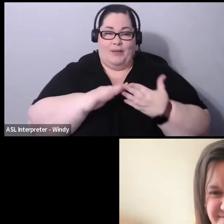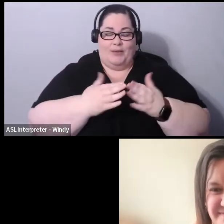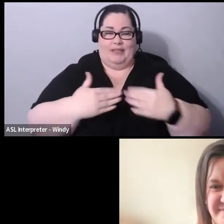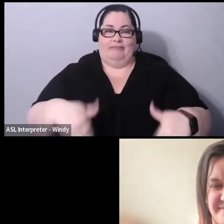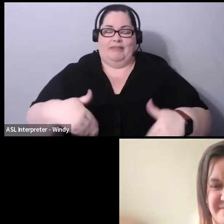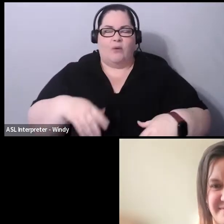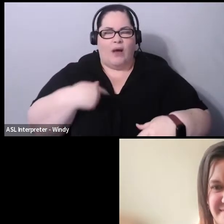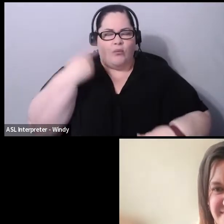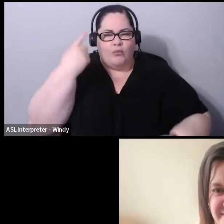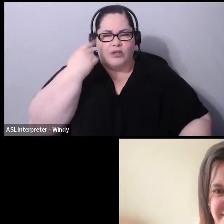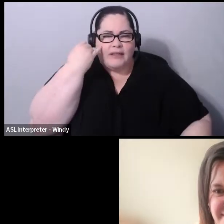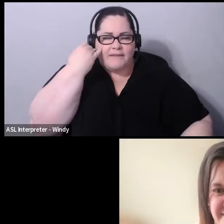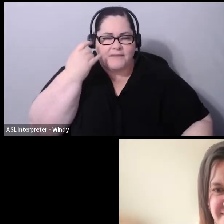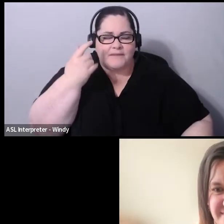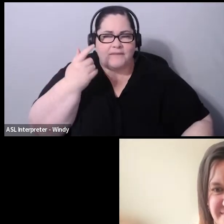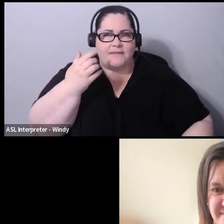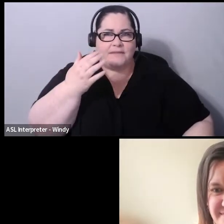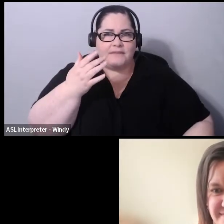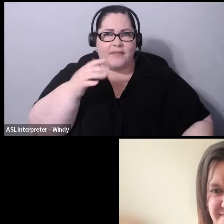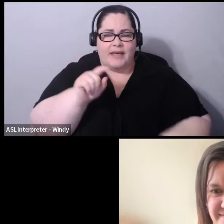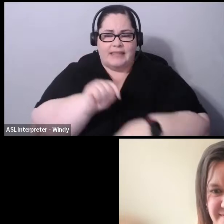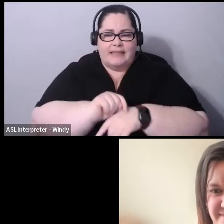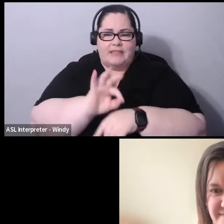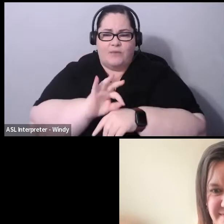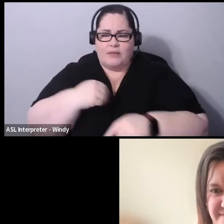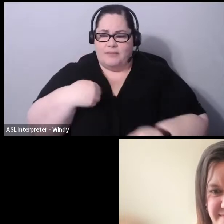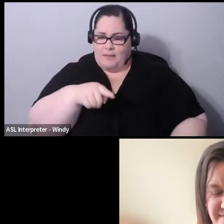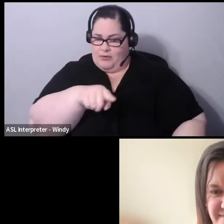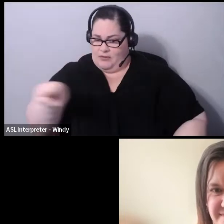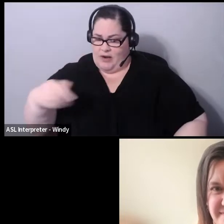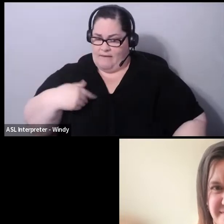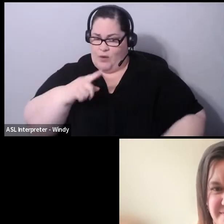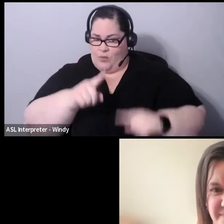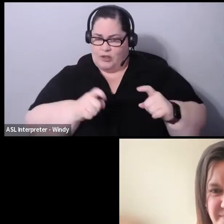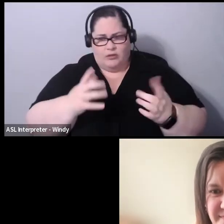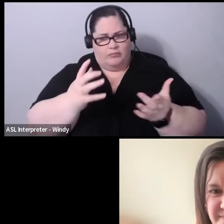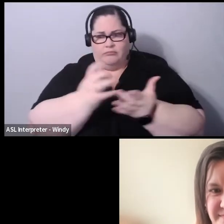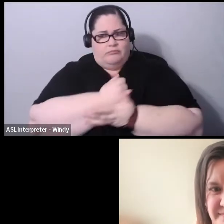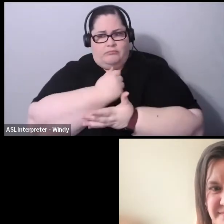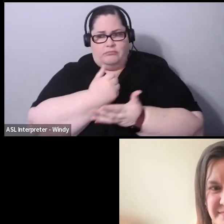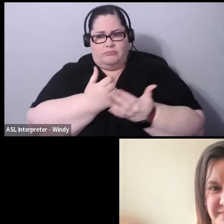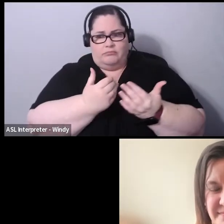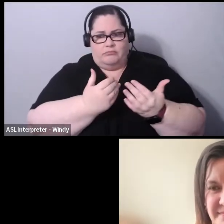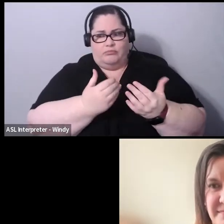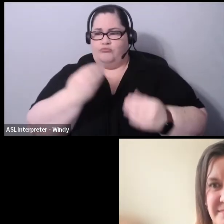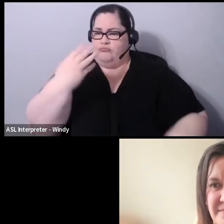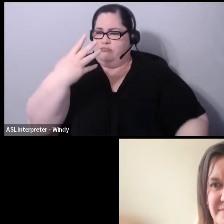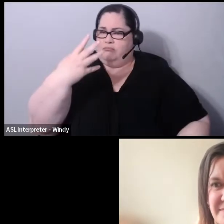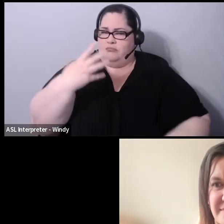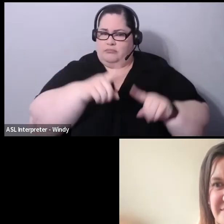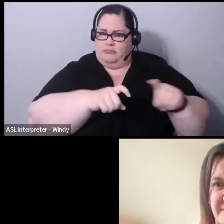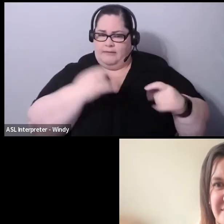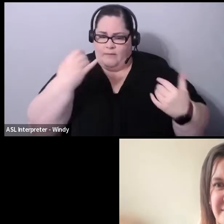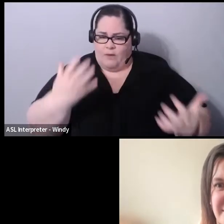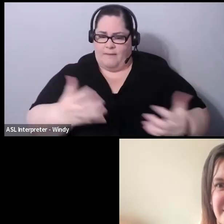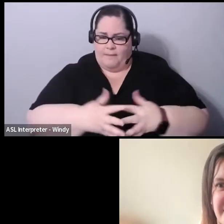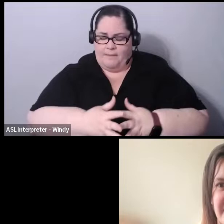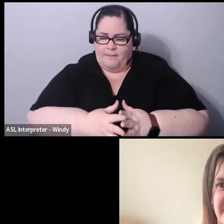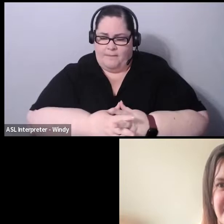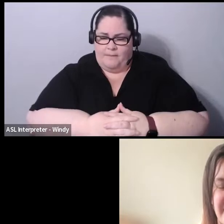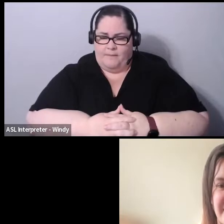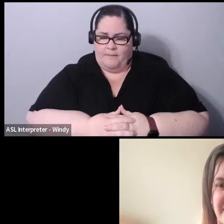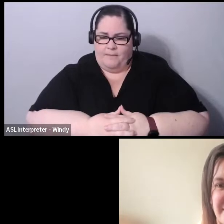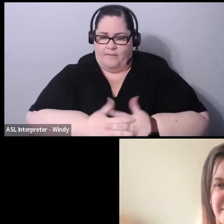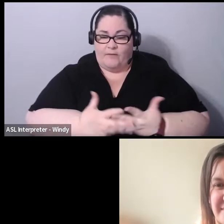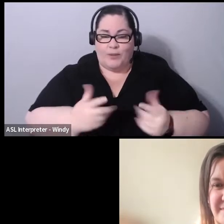if any of the task force members have any questions. Feel free to turn your camera on, or if you